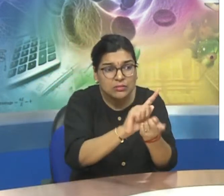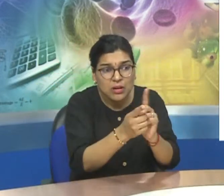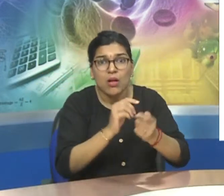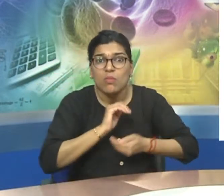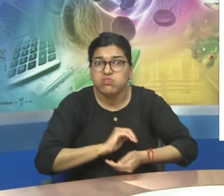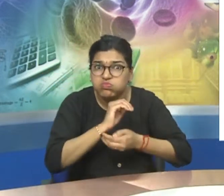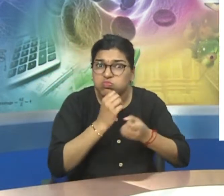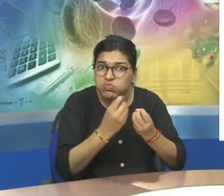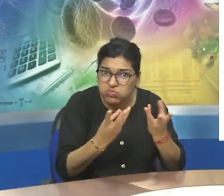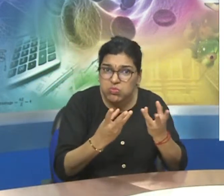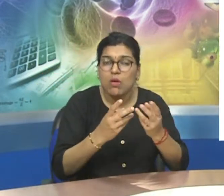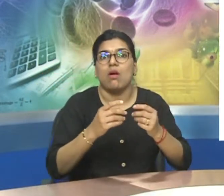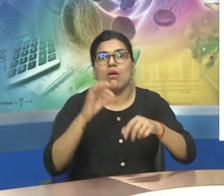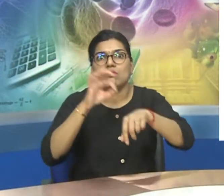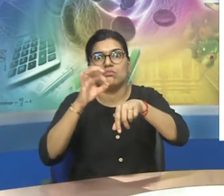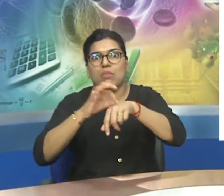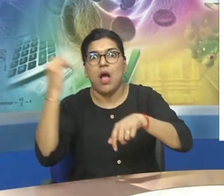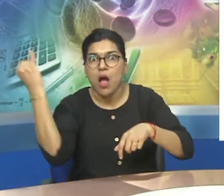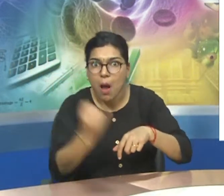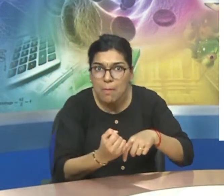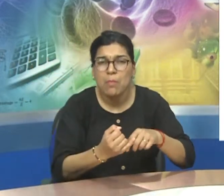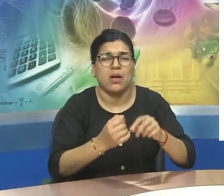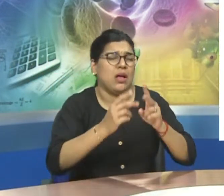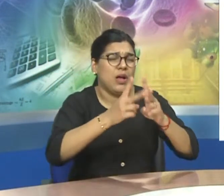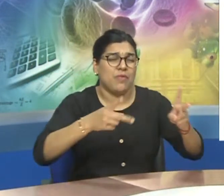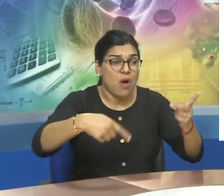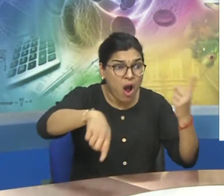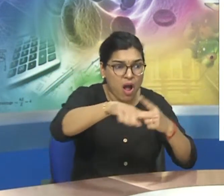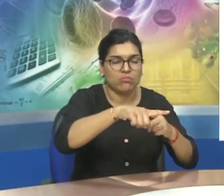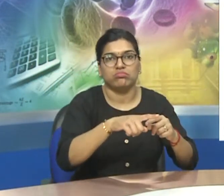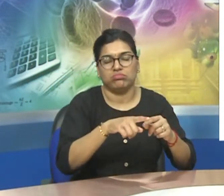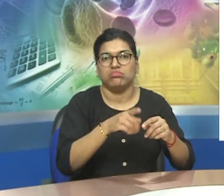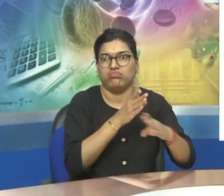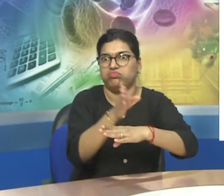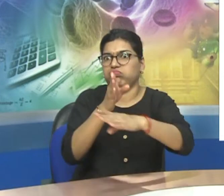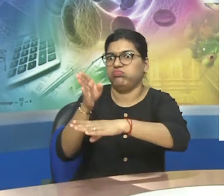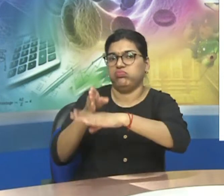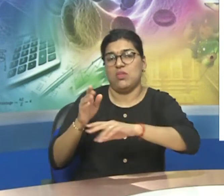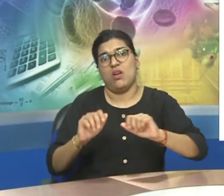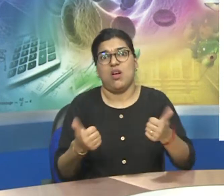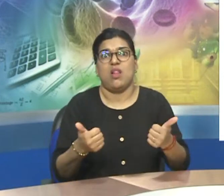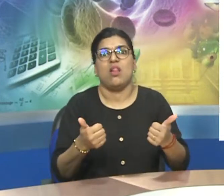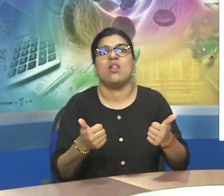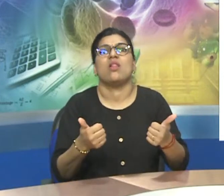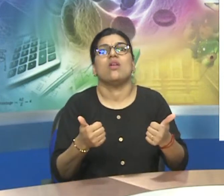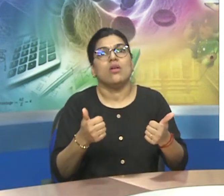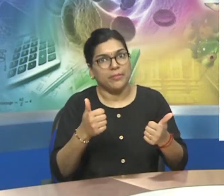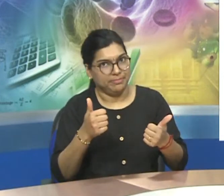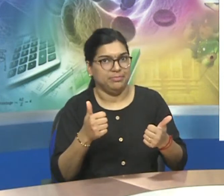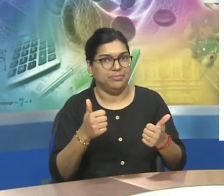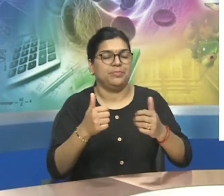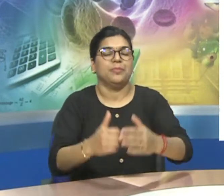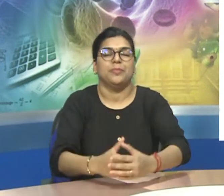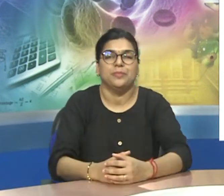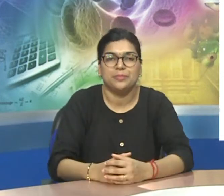So they are a big cause, a big reason of the health problems.